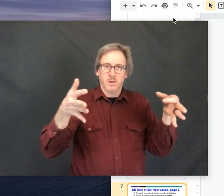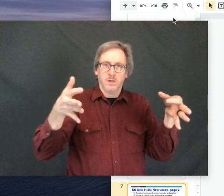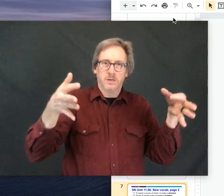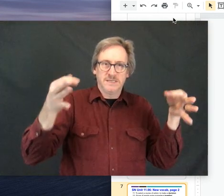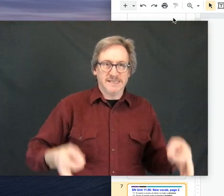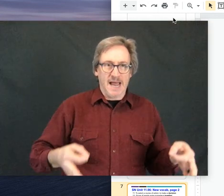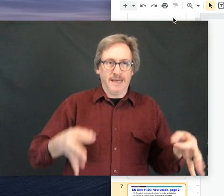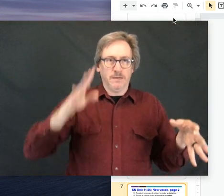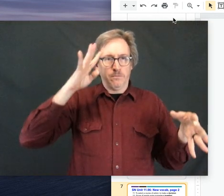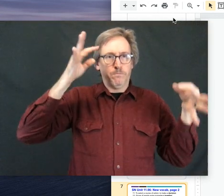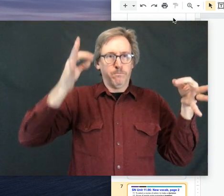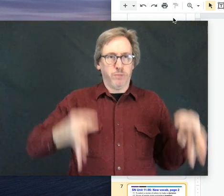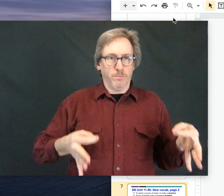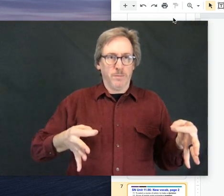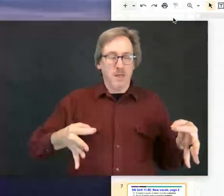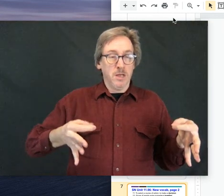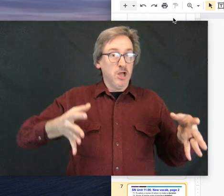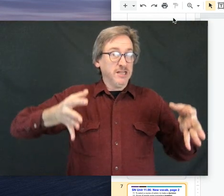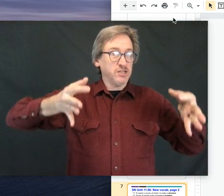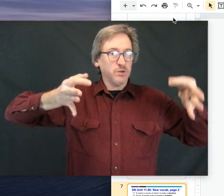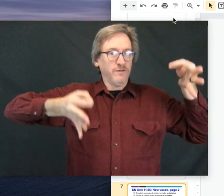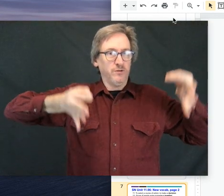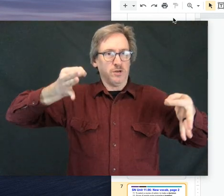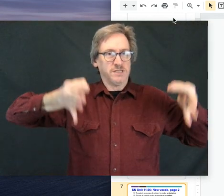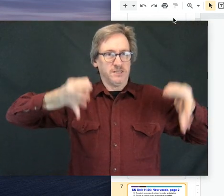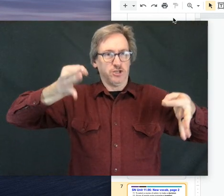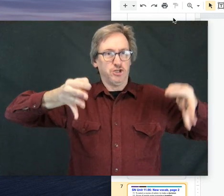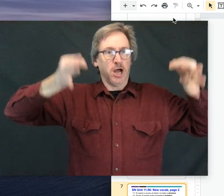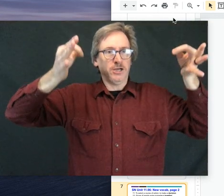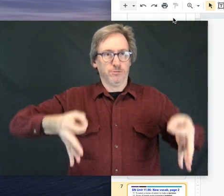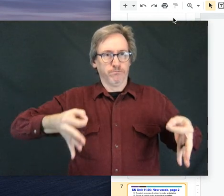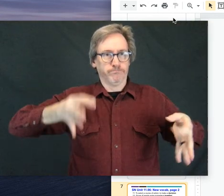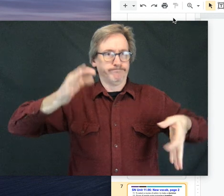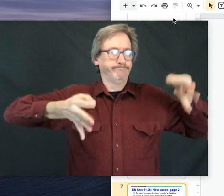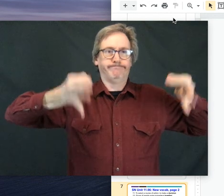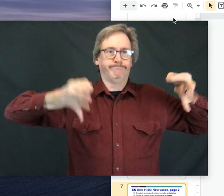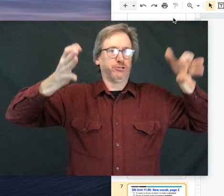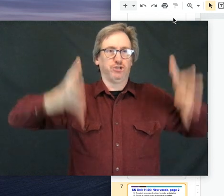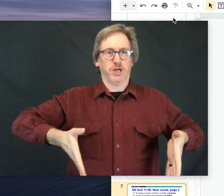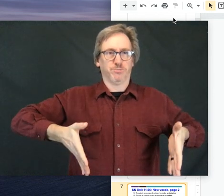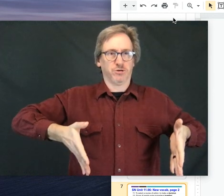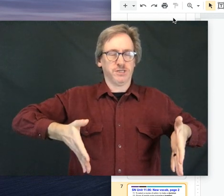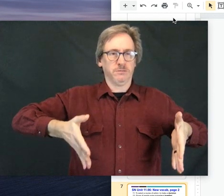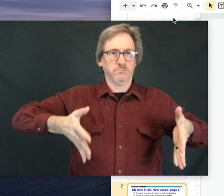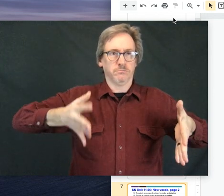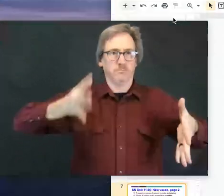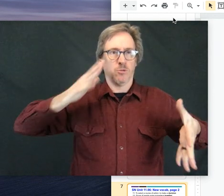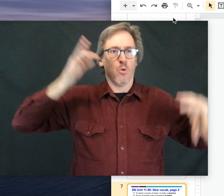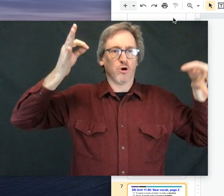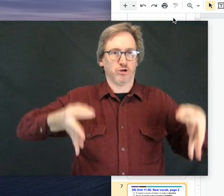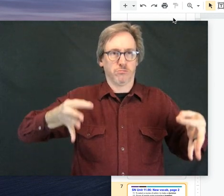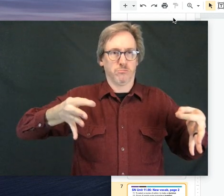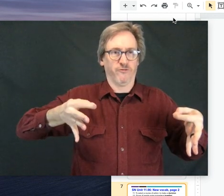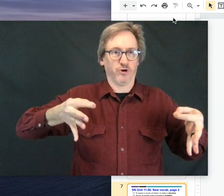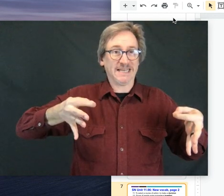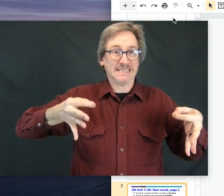So decide. It's also, if you notice, judge person,